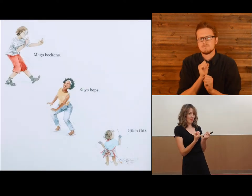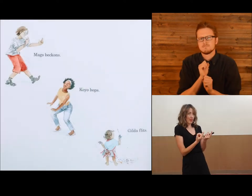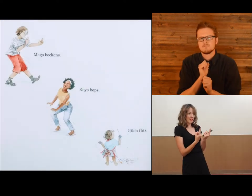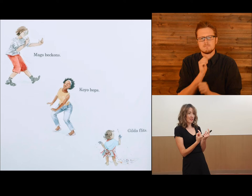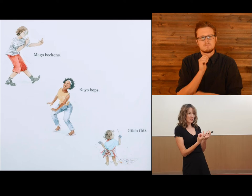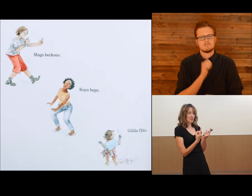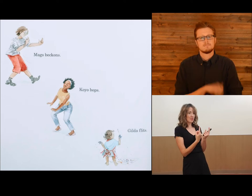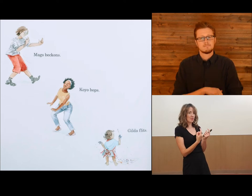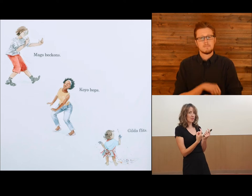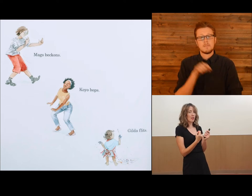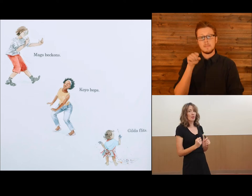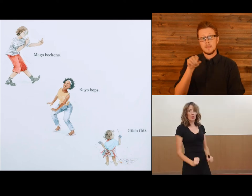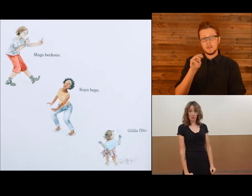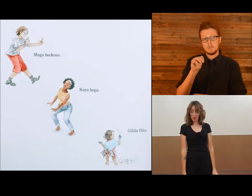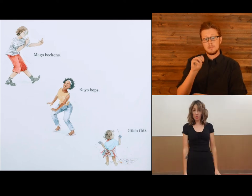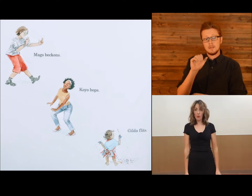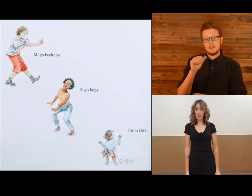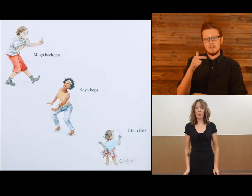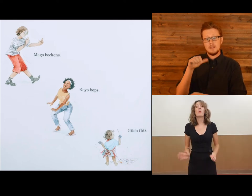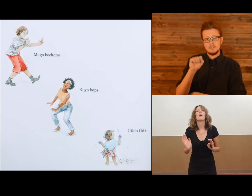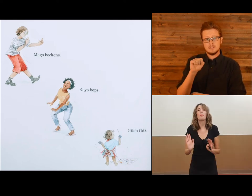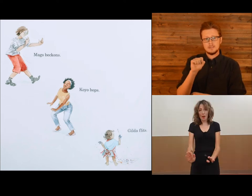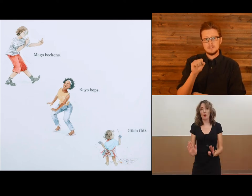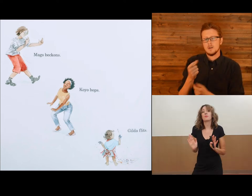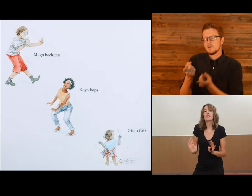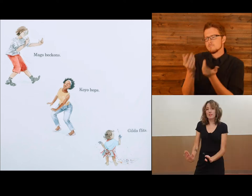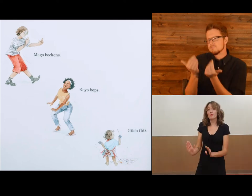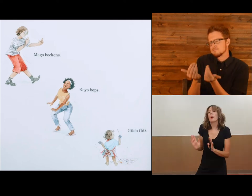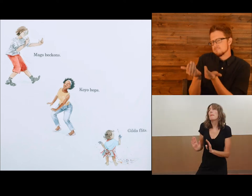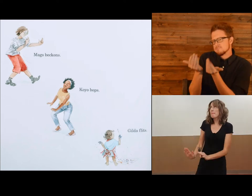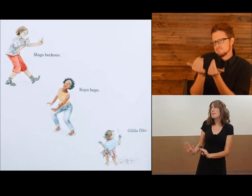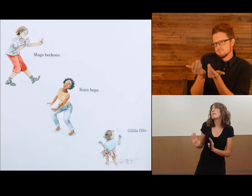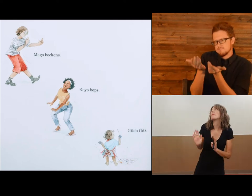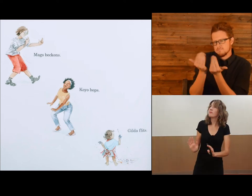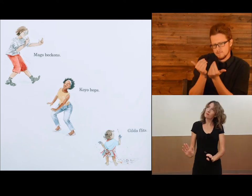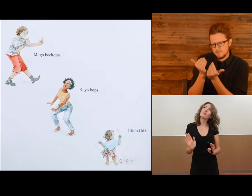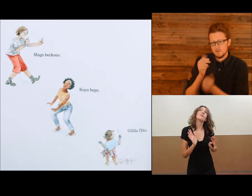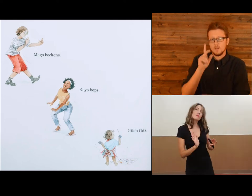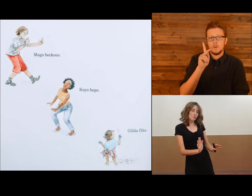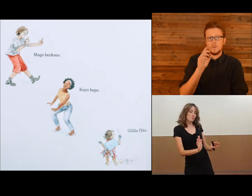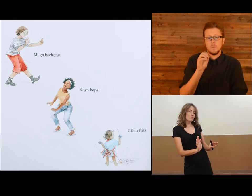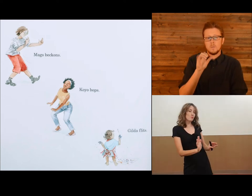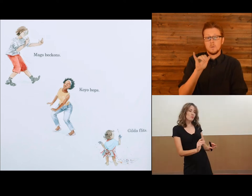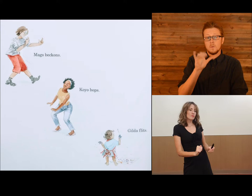Meg beckons. Koyo bops.